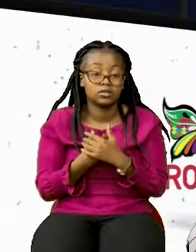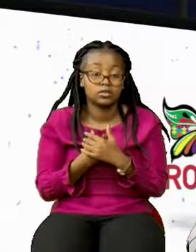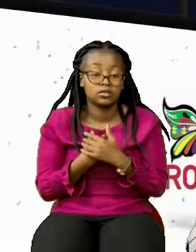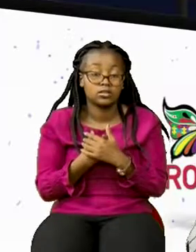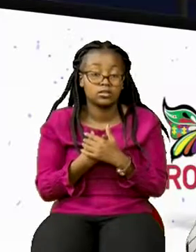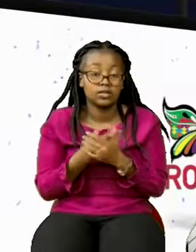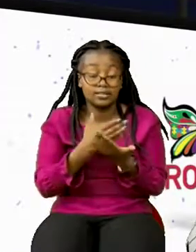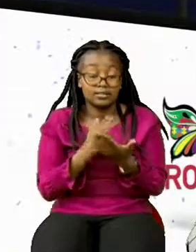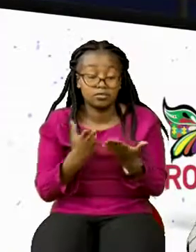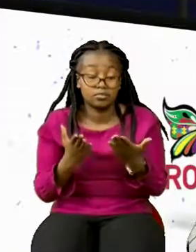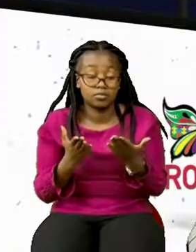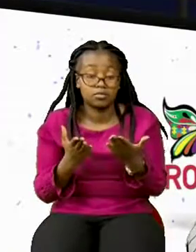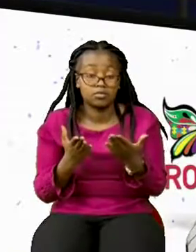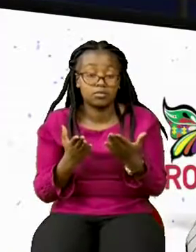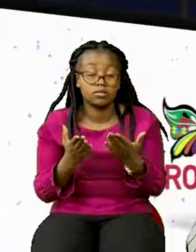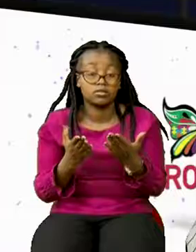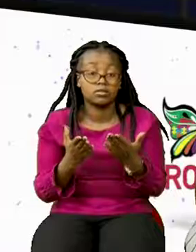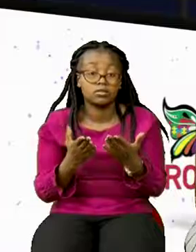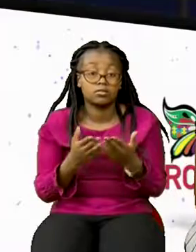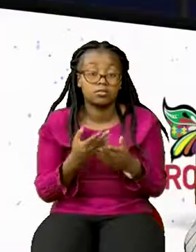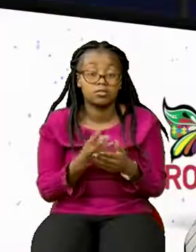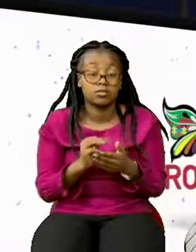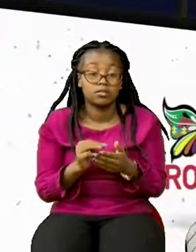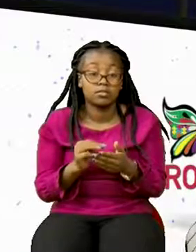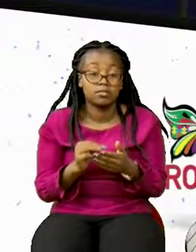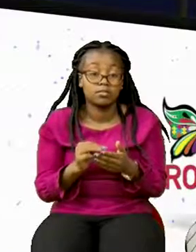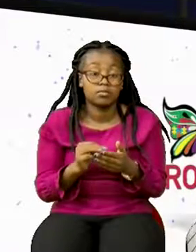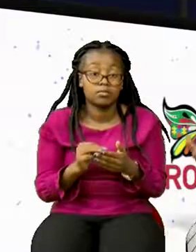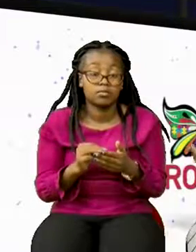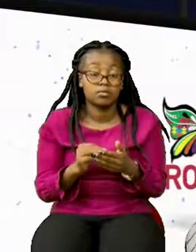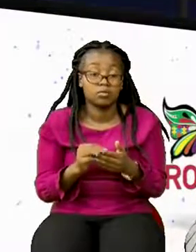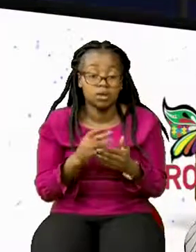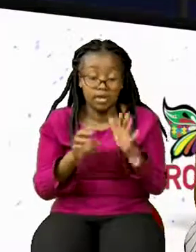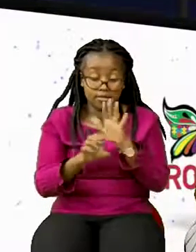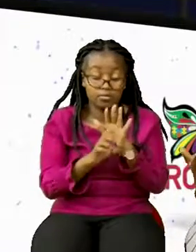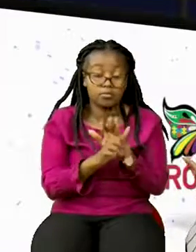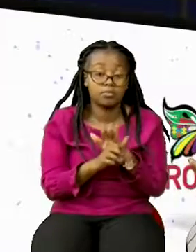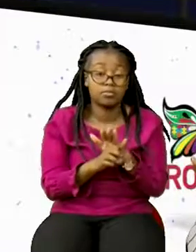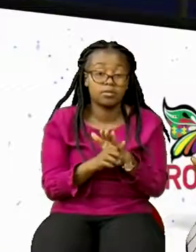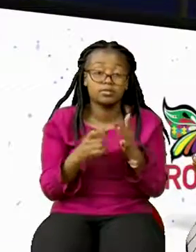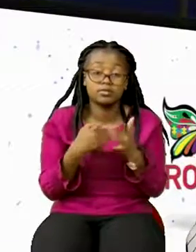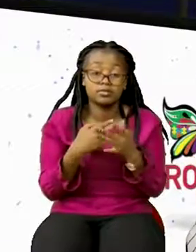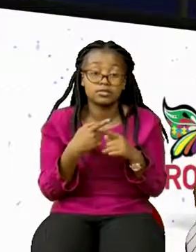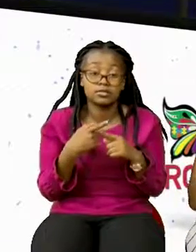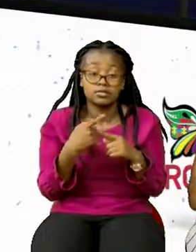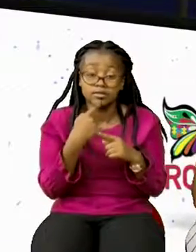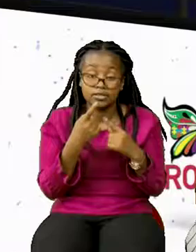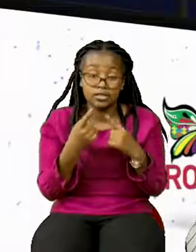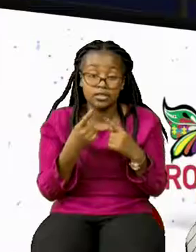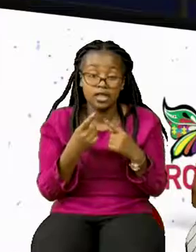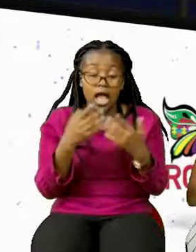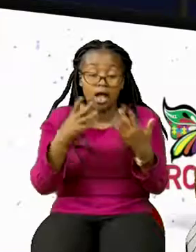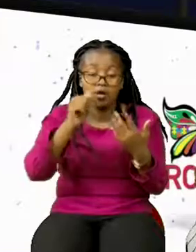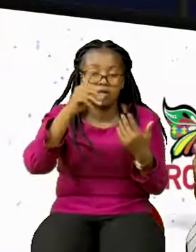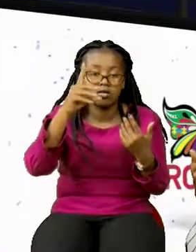disorder. There are some of the obsessive disorders, pardon me, could be like, for example, I've mentioned over and over again about how